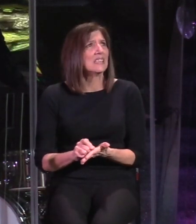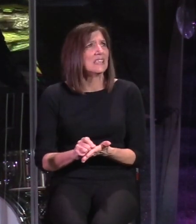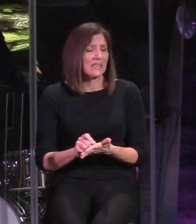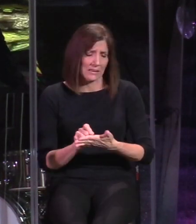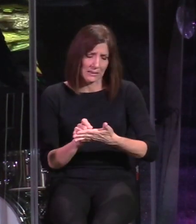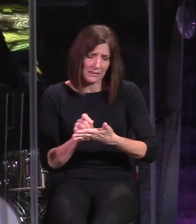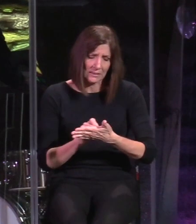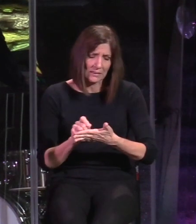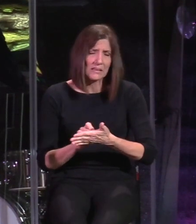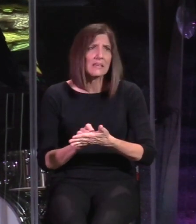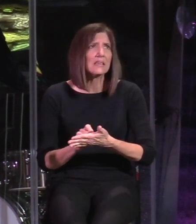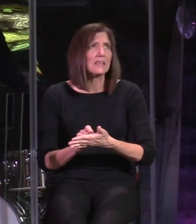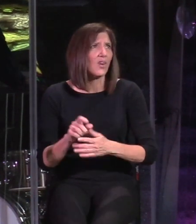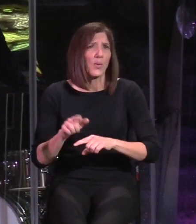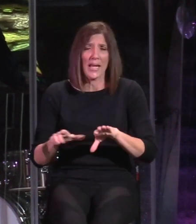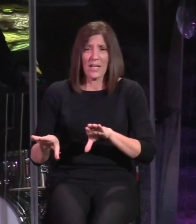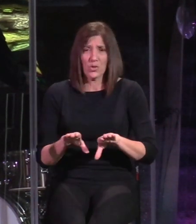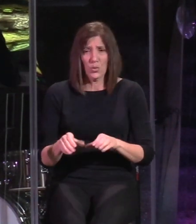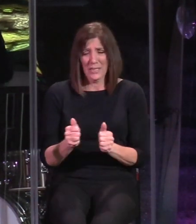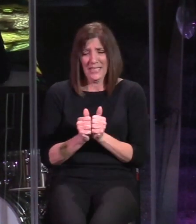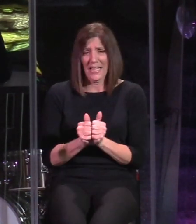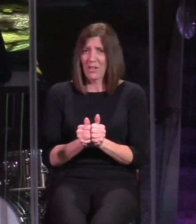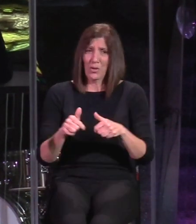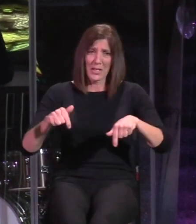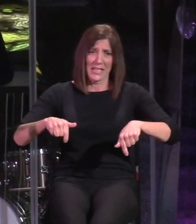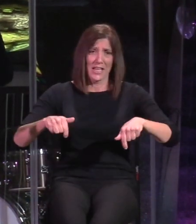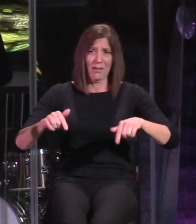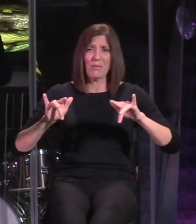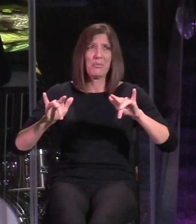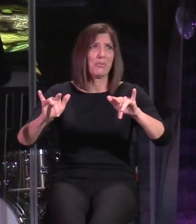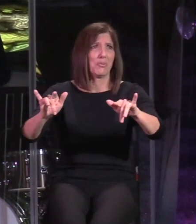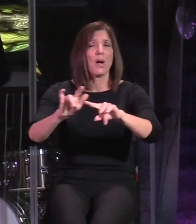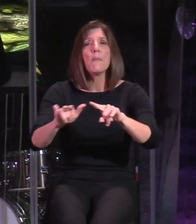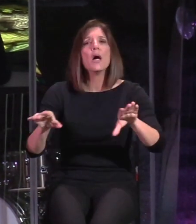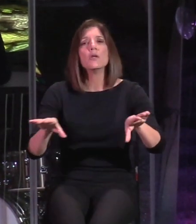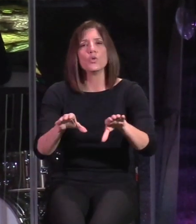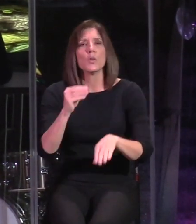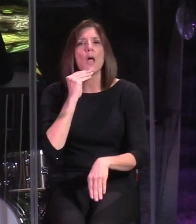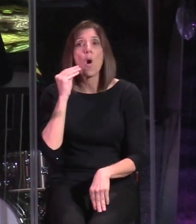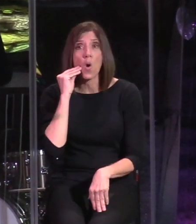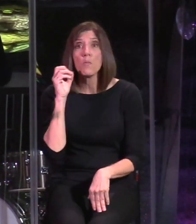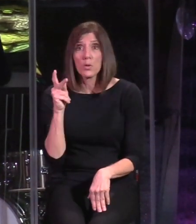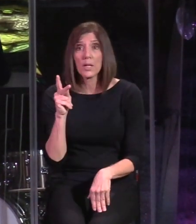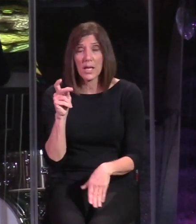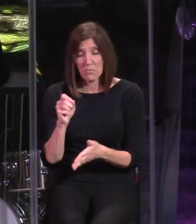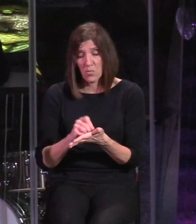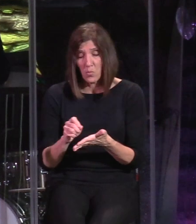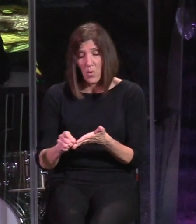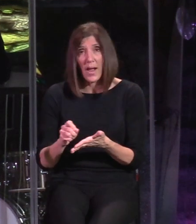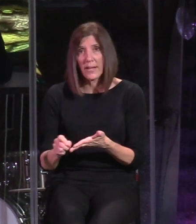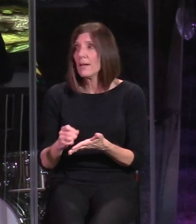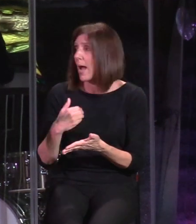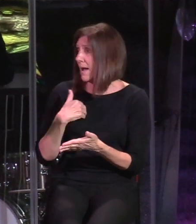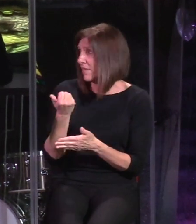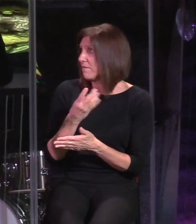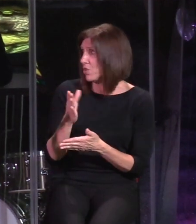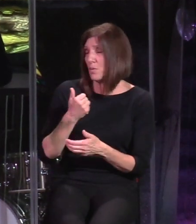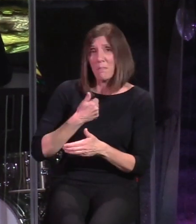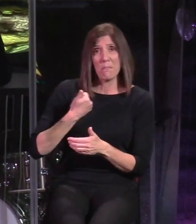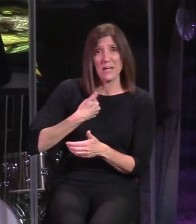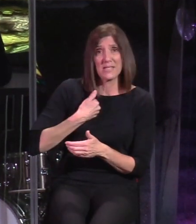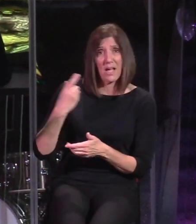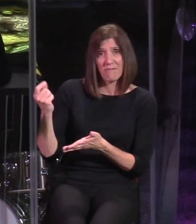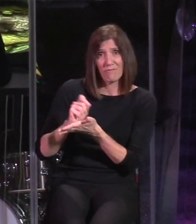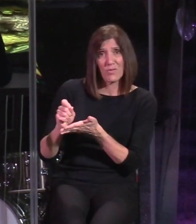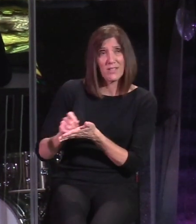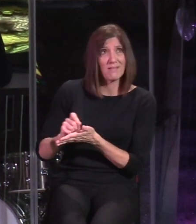let you do this from your home. And if you would, take some time here to just write some things down. As you might be able to see, I have a few written on this